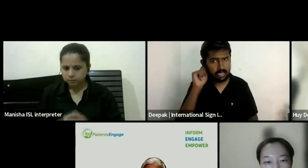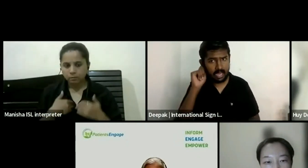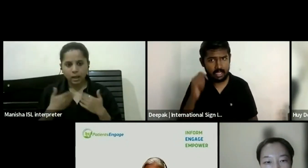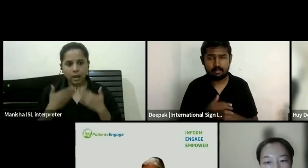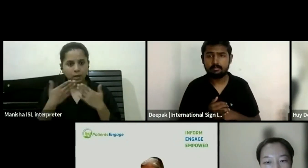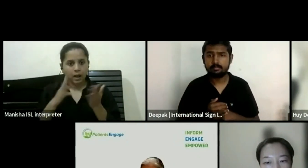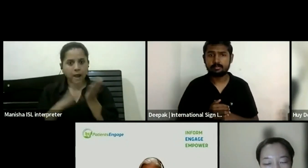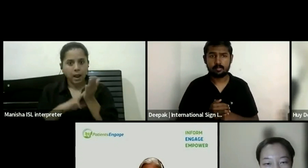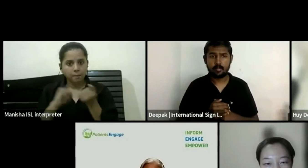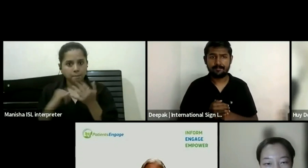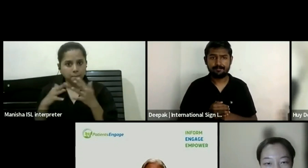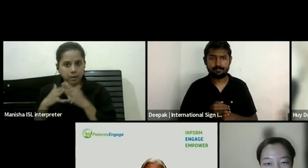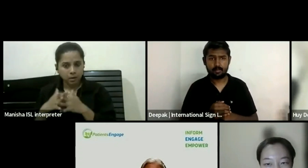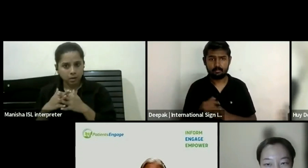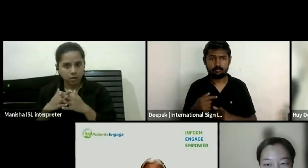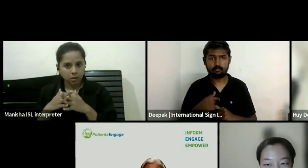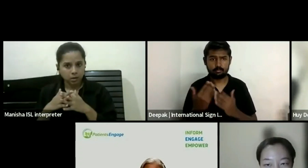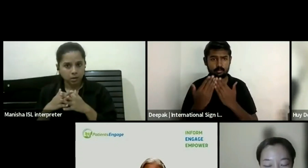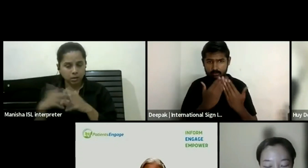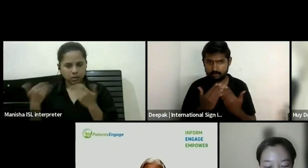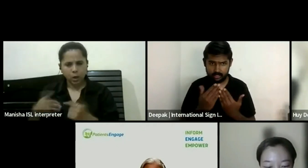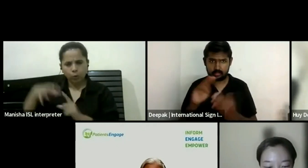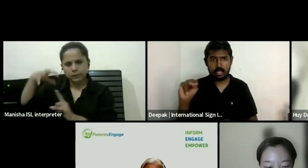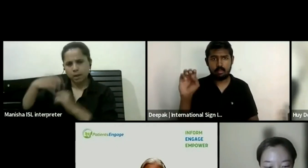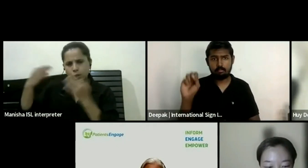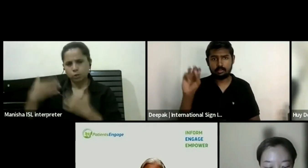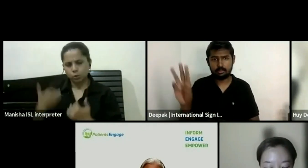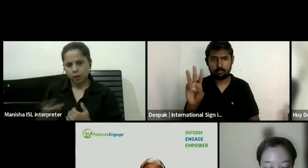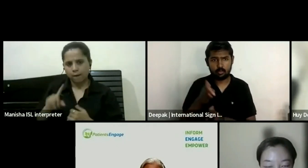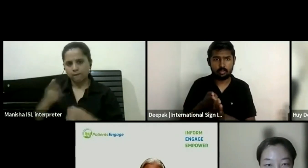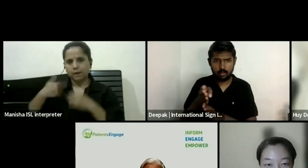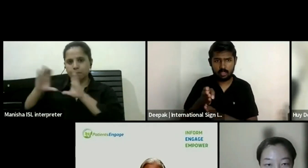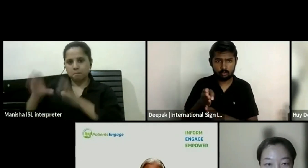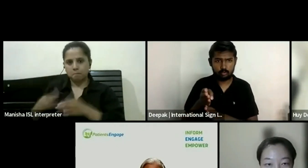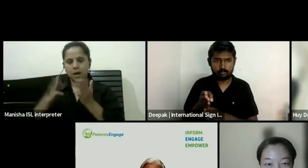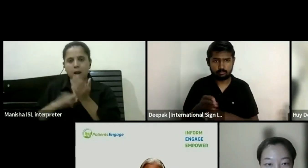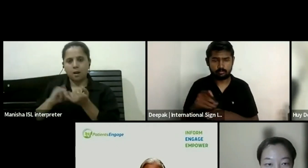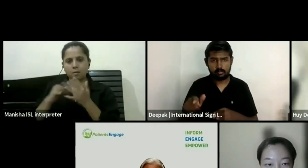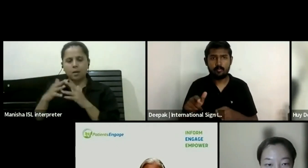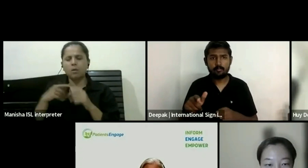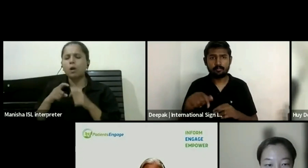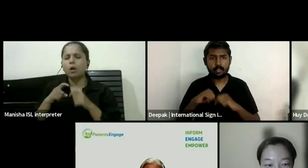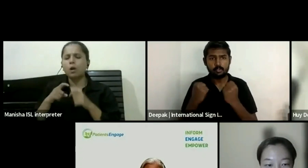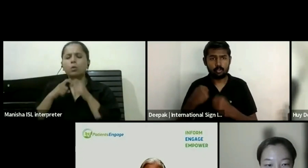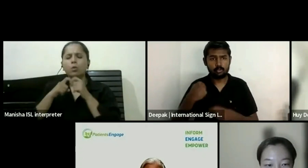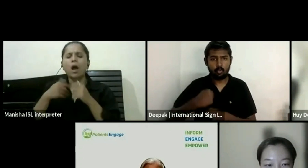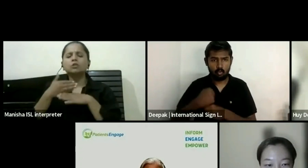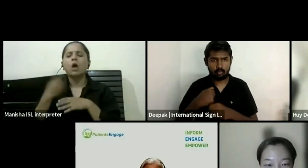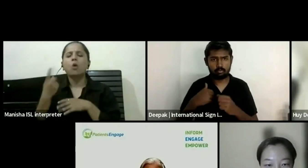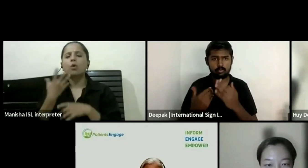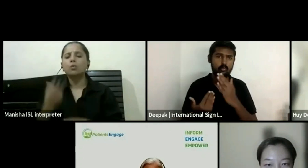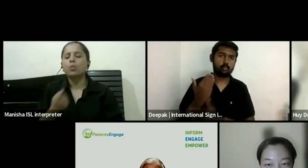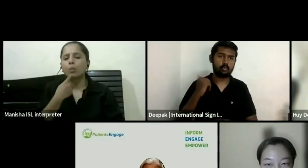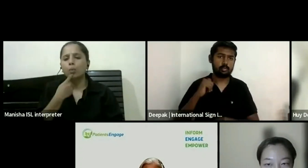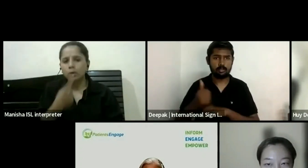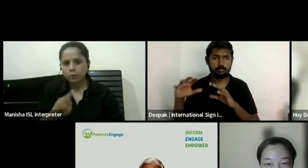Disabilities and Empowerment. It's a new department. So we are the first batch. And it's not a question. I just want to share that in South India, we're the